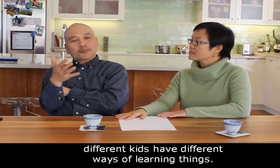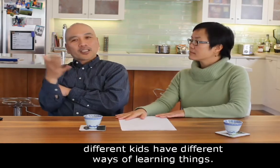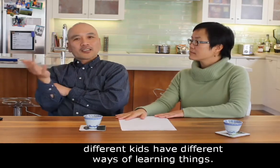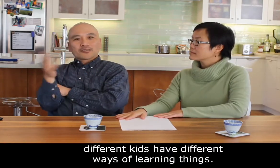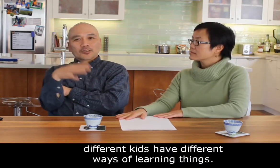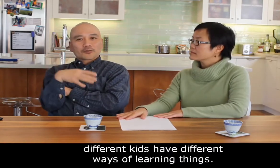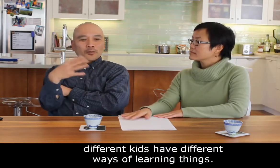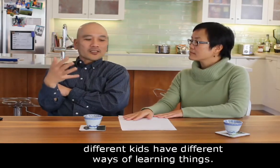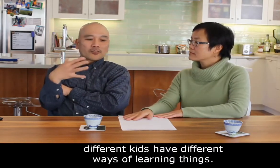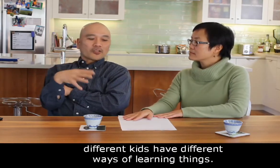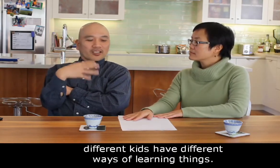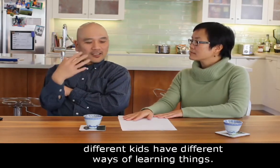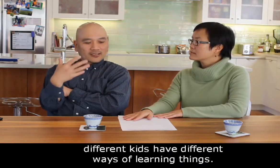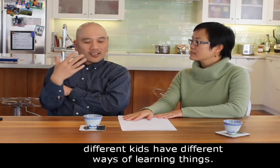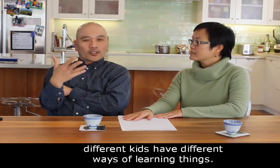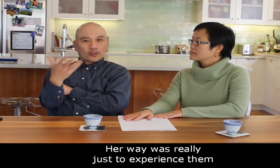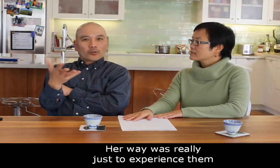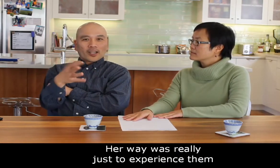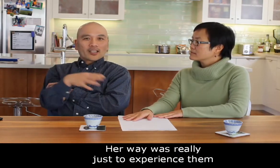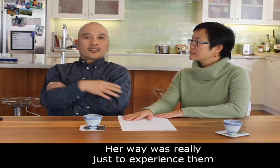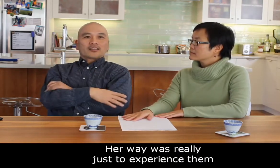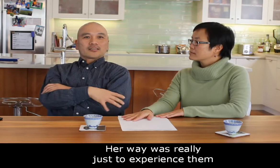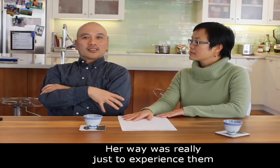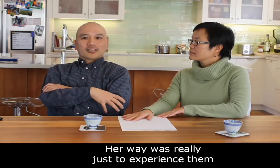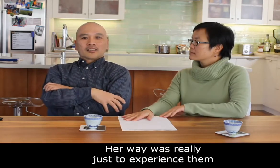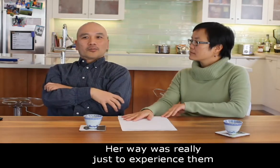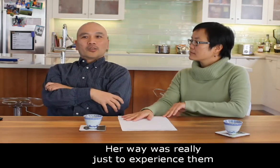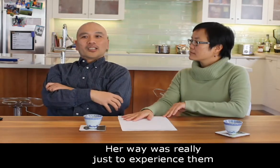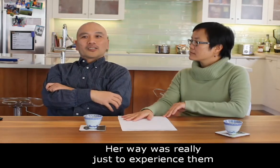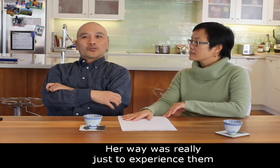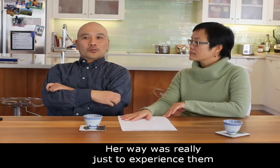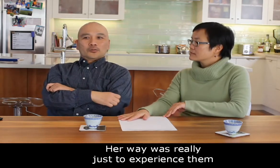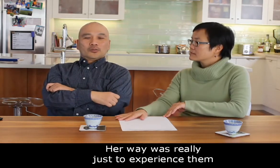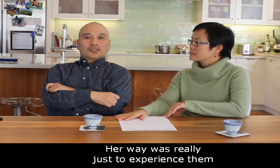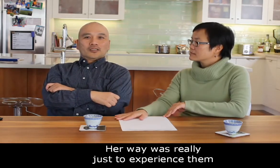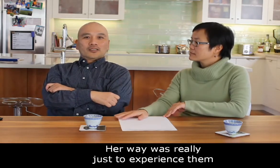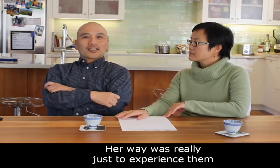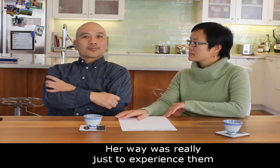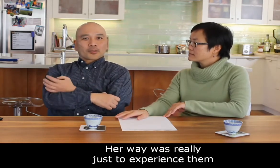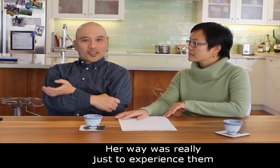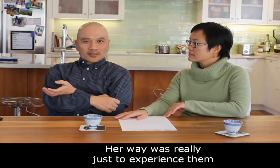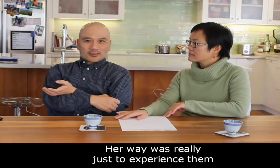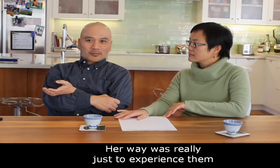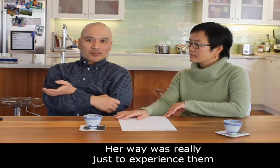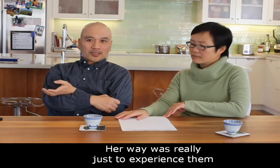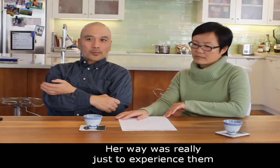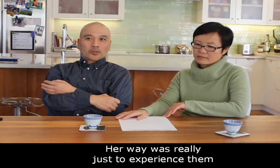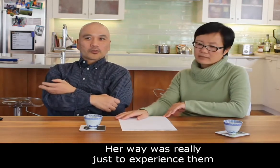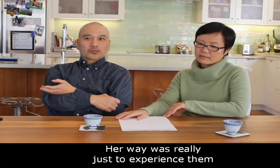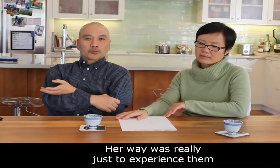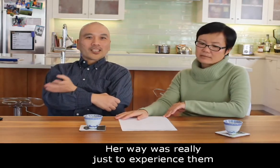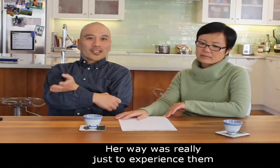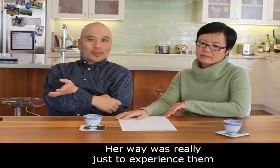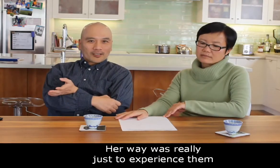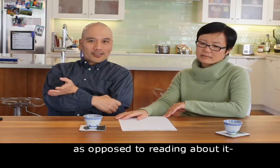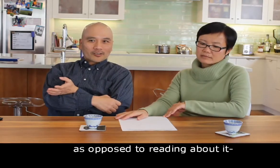kids have different ways of learning things. Her way is really to experience them as opposed to reading about it.